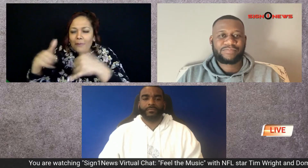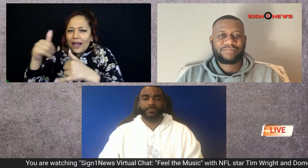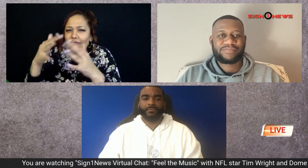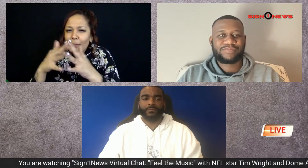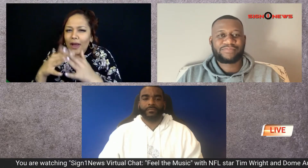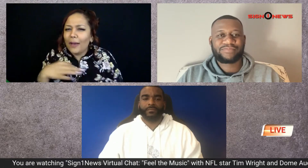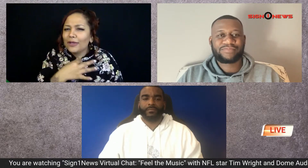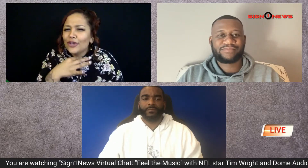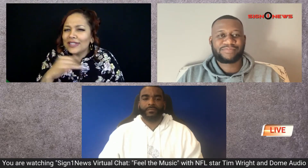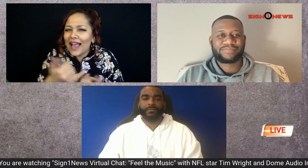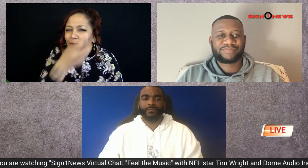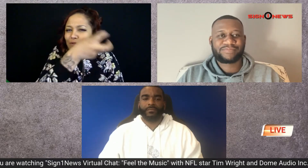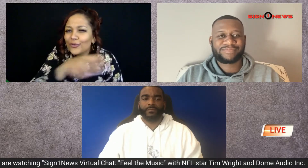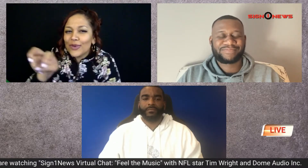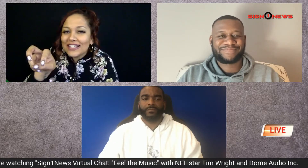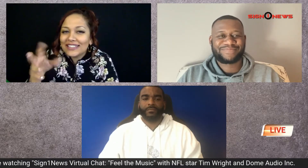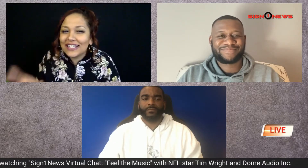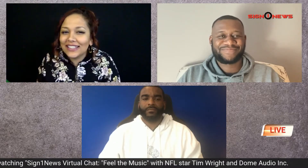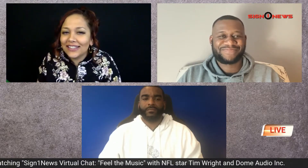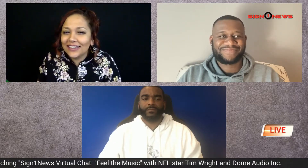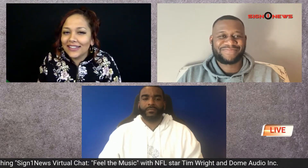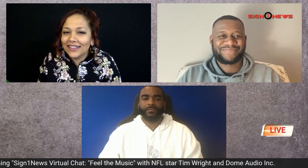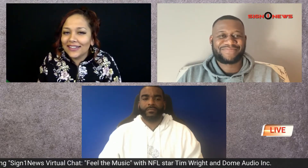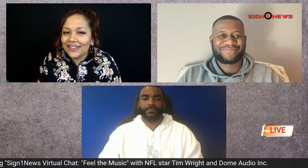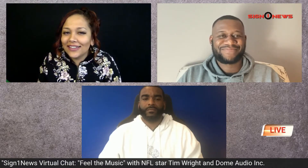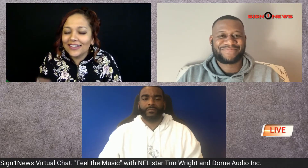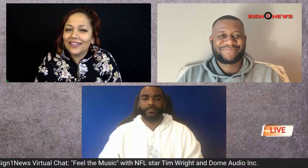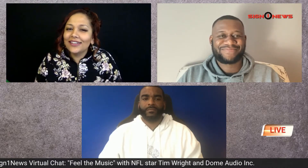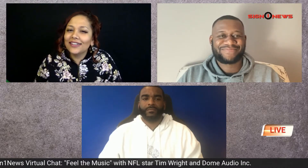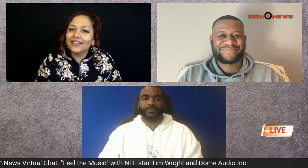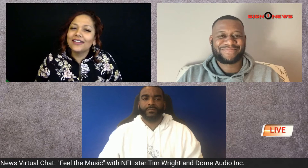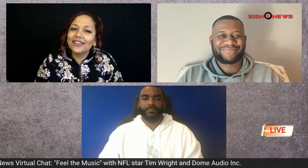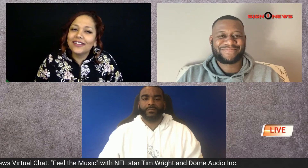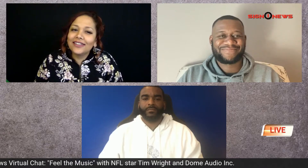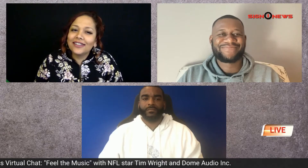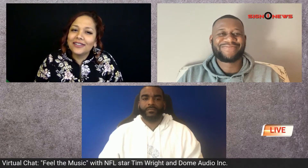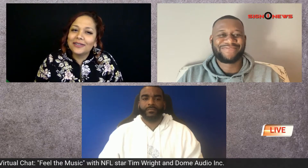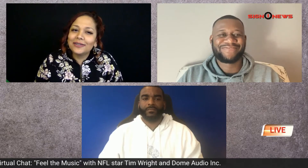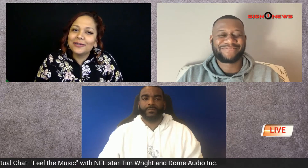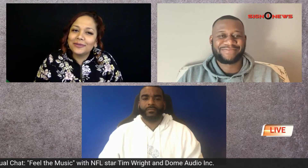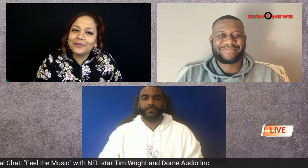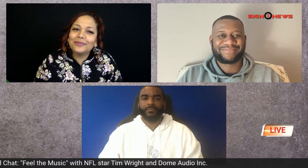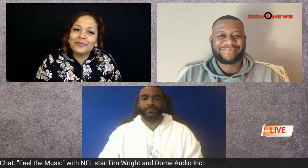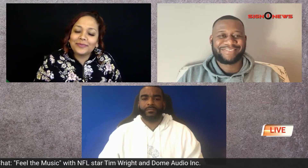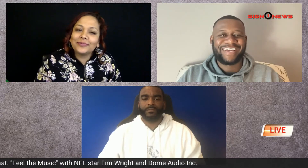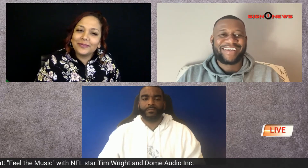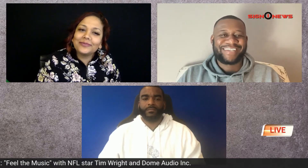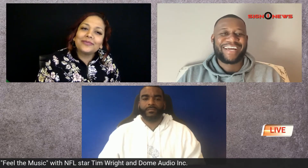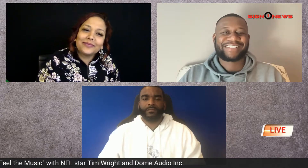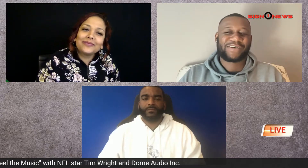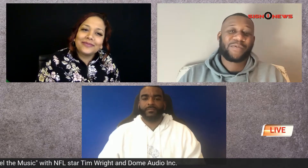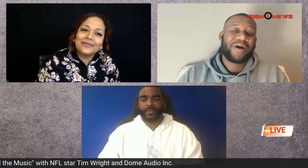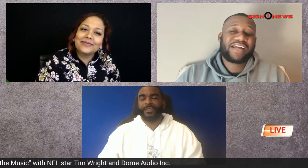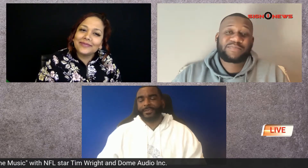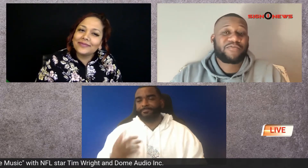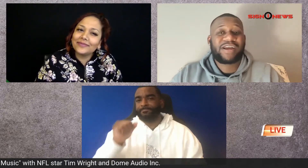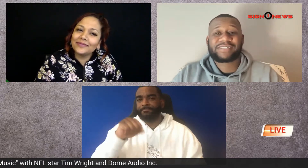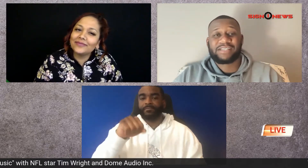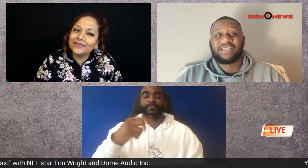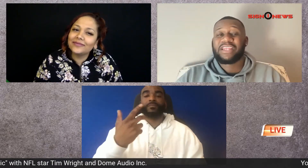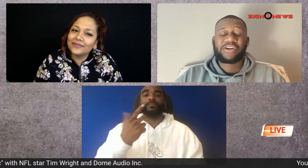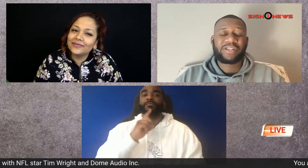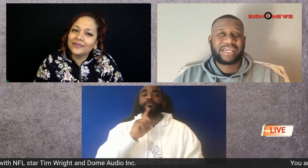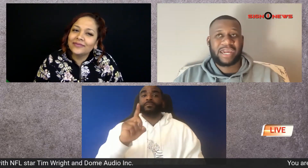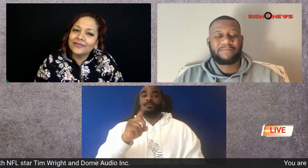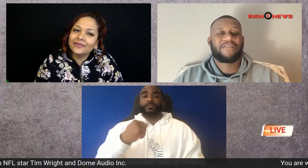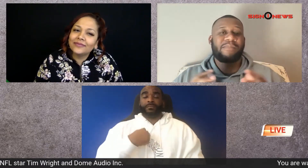So, how'd you get that inspiration? You used to play football and then now you're playing football. What was that like? Yeah, so my